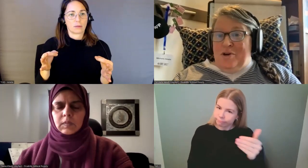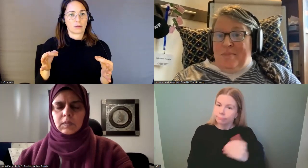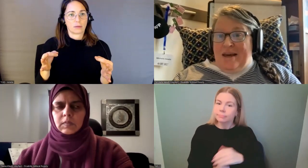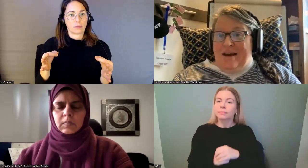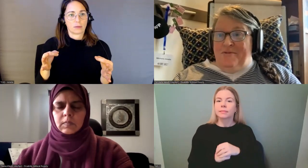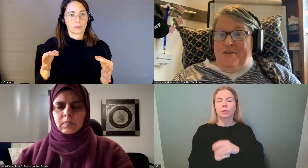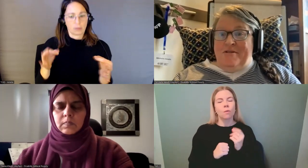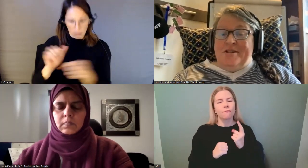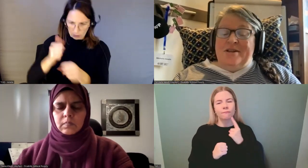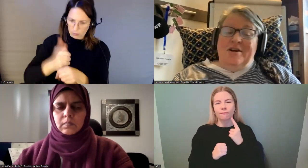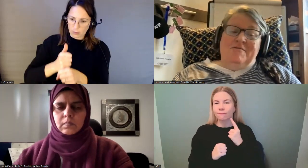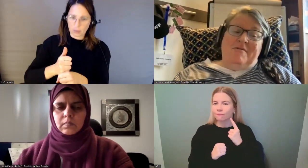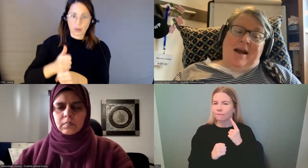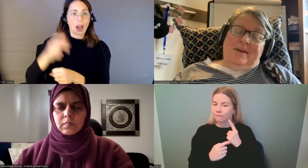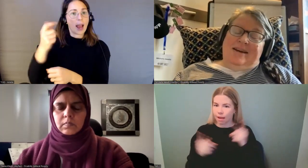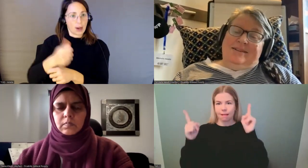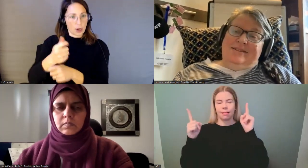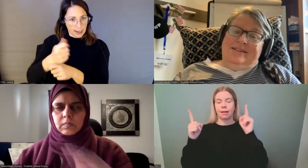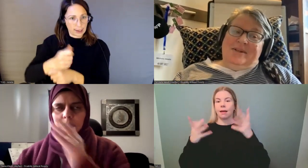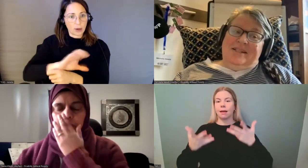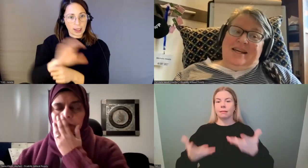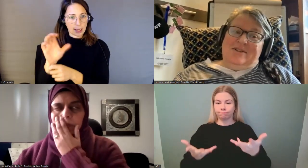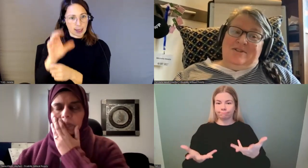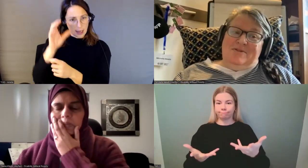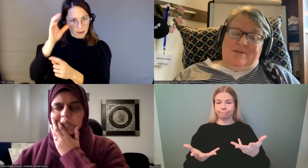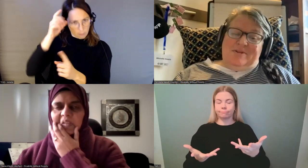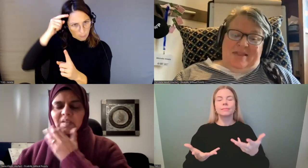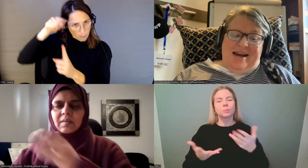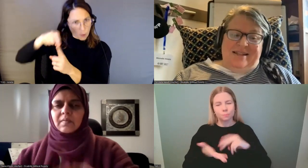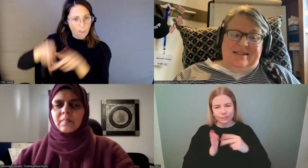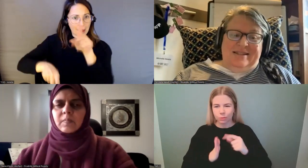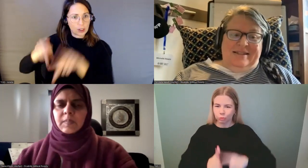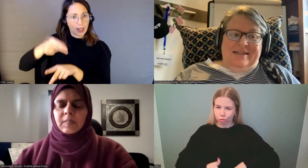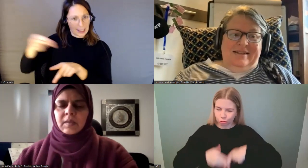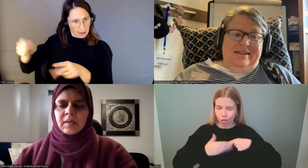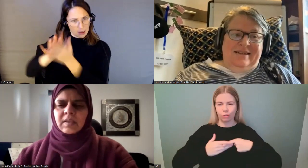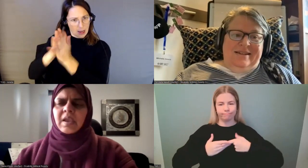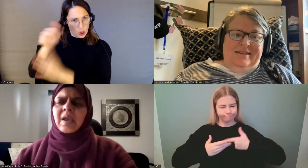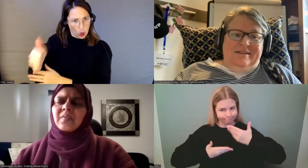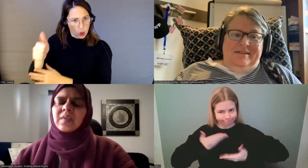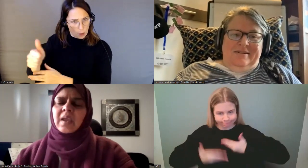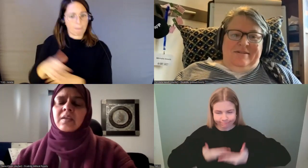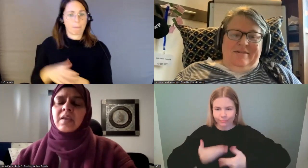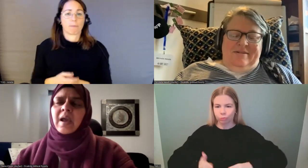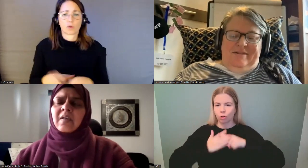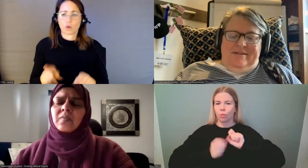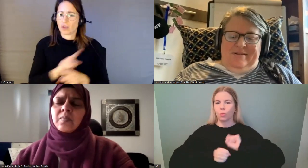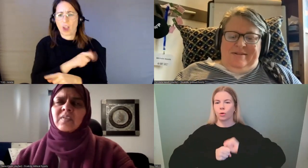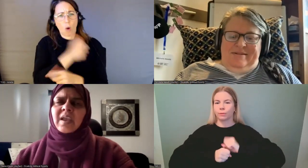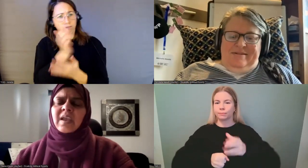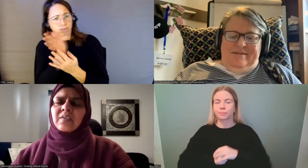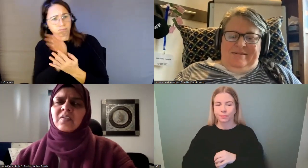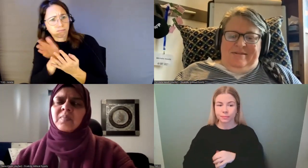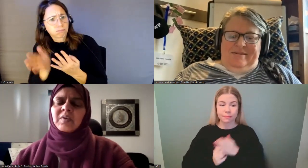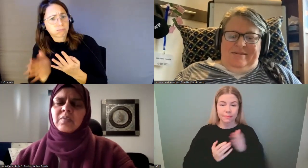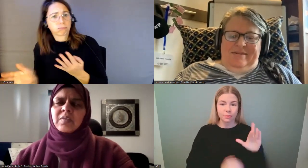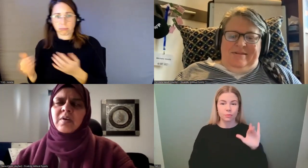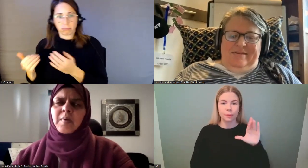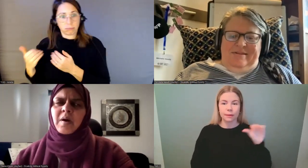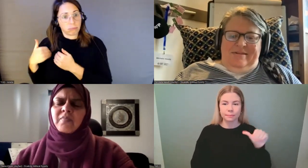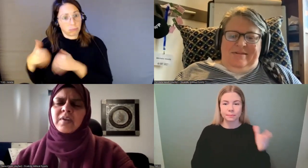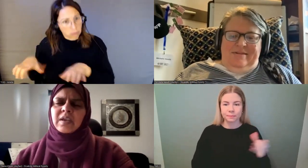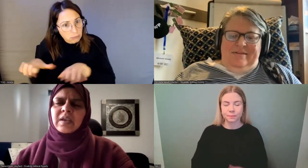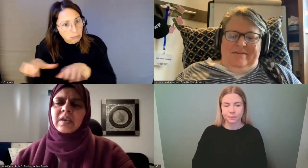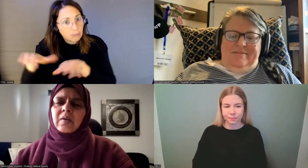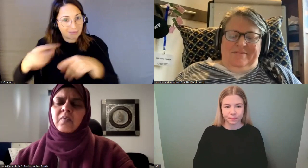angle of work began for us. Rabia, do you want to take us through some of that? Yes, and as we say at Disability